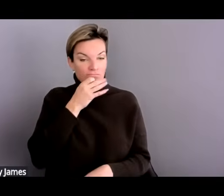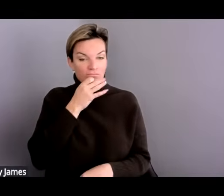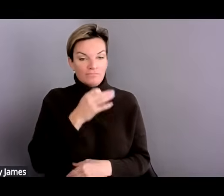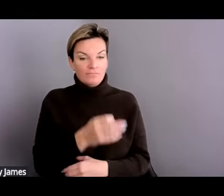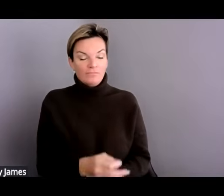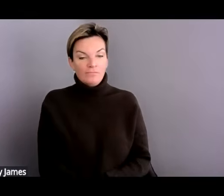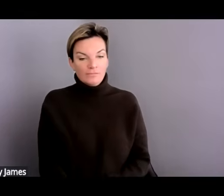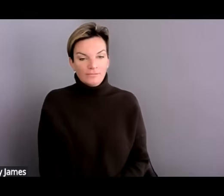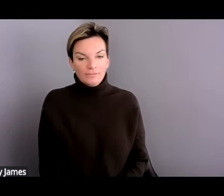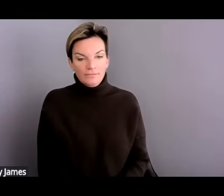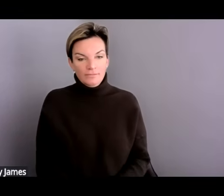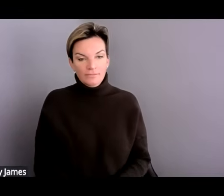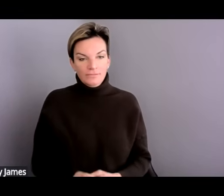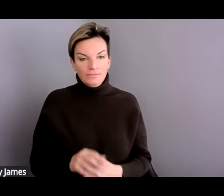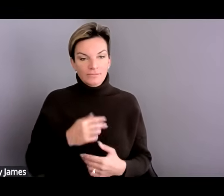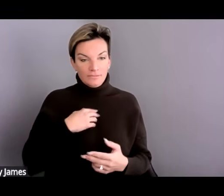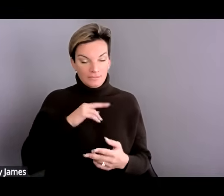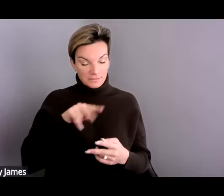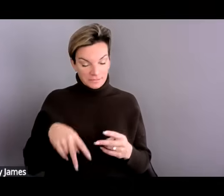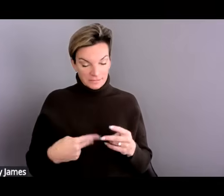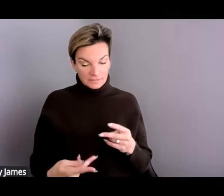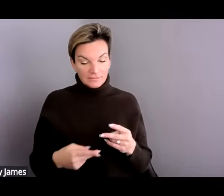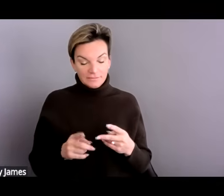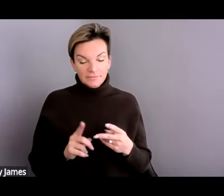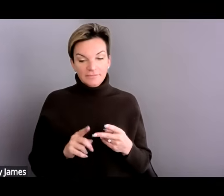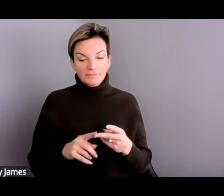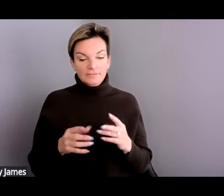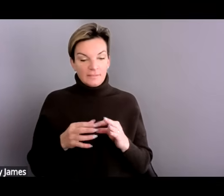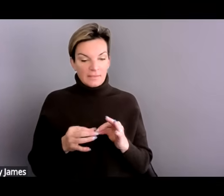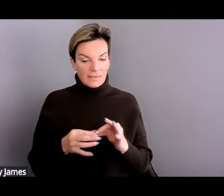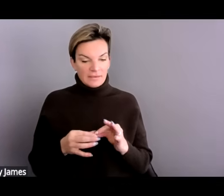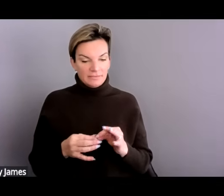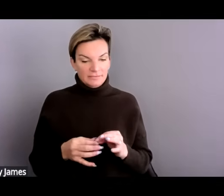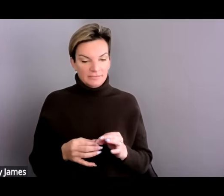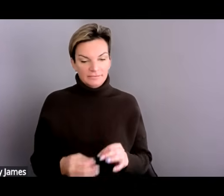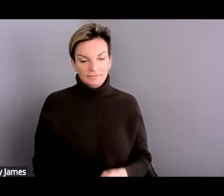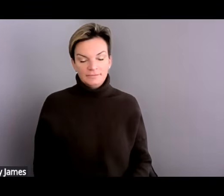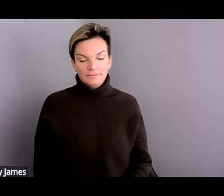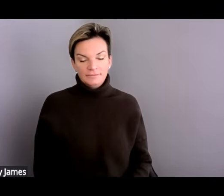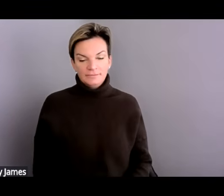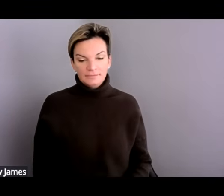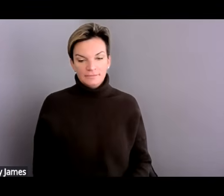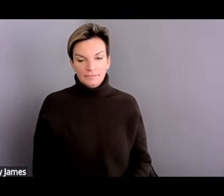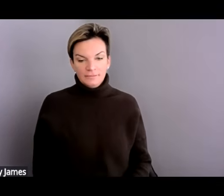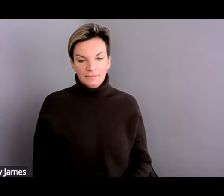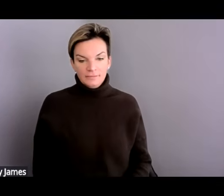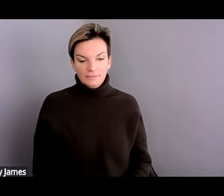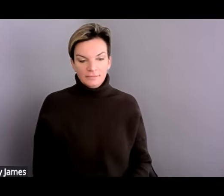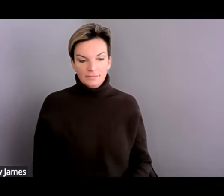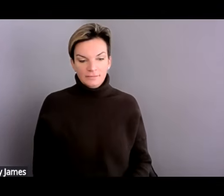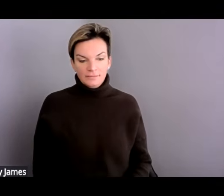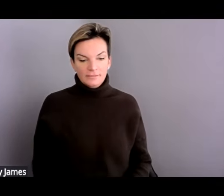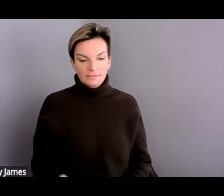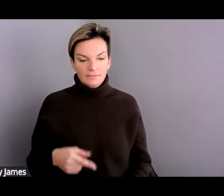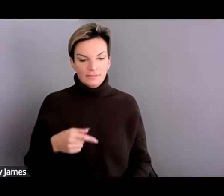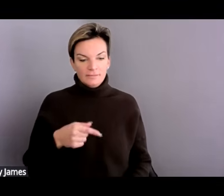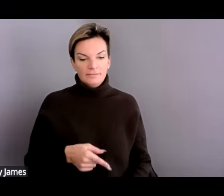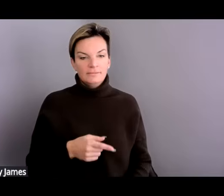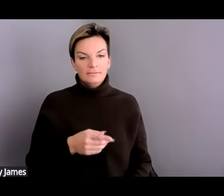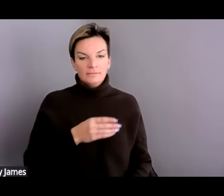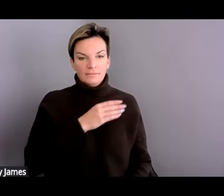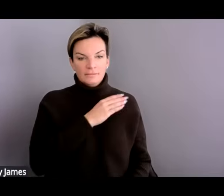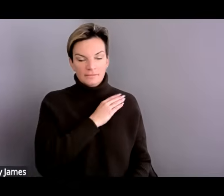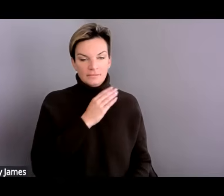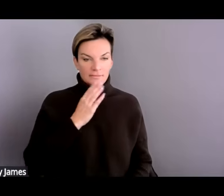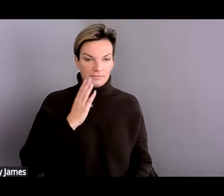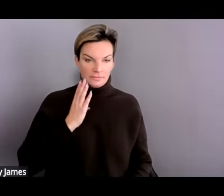My second substantive comment on this procedure is I do think the board needs to consider what